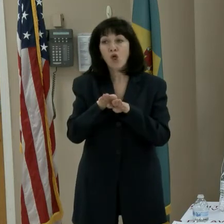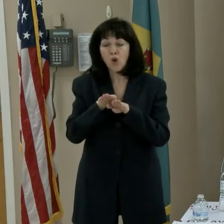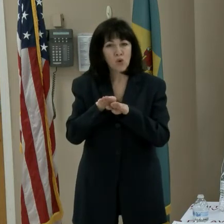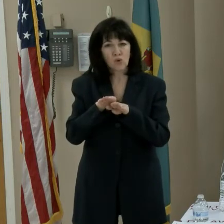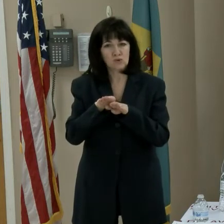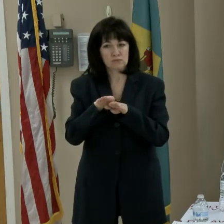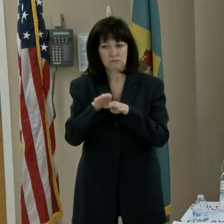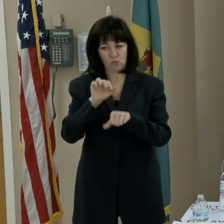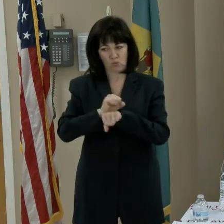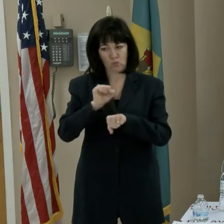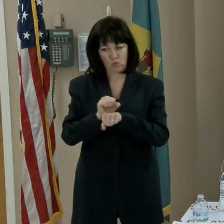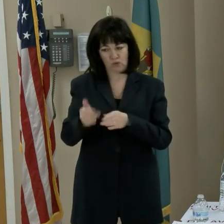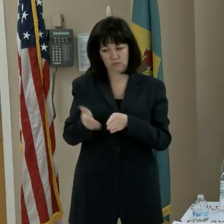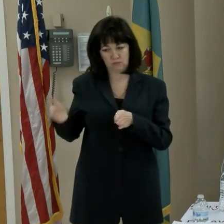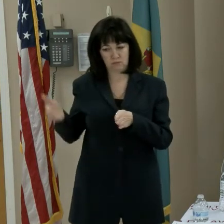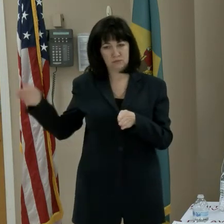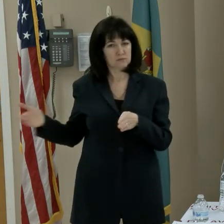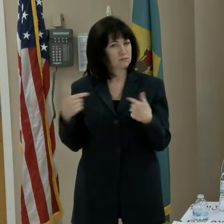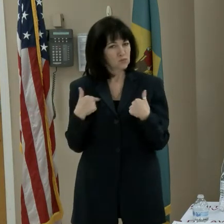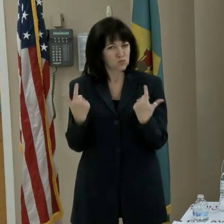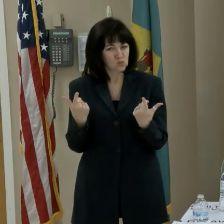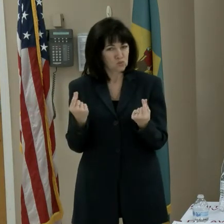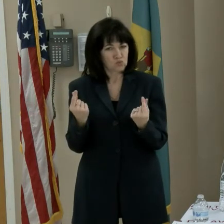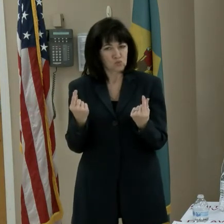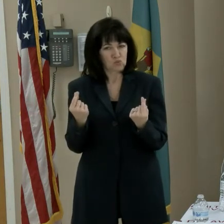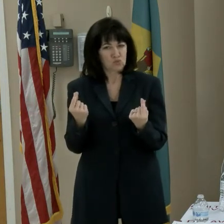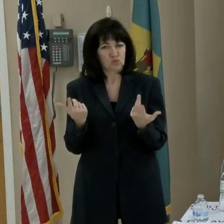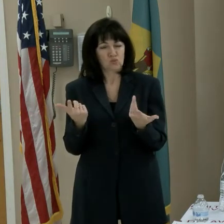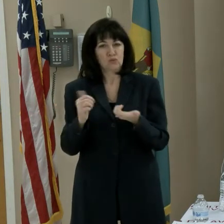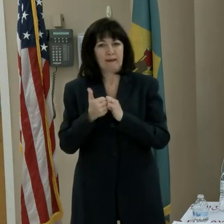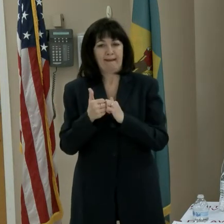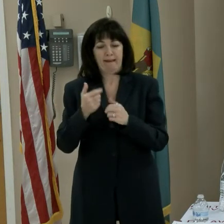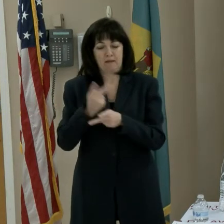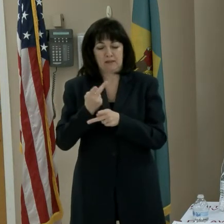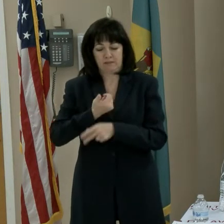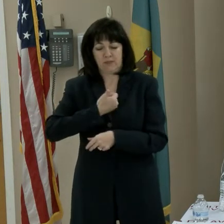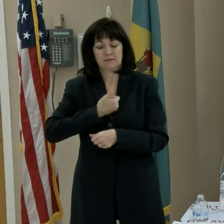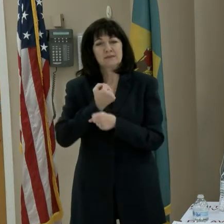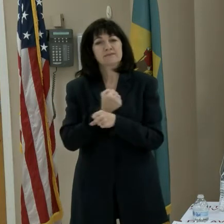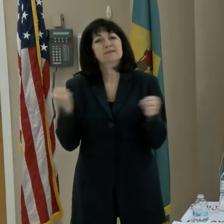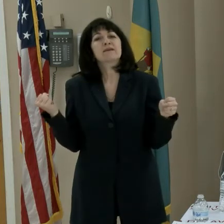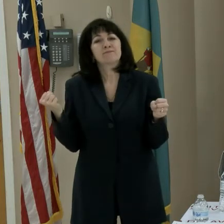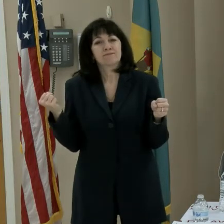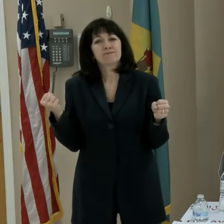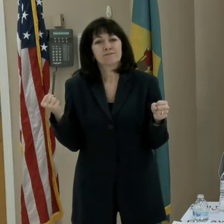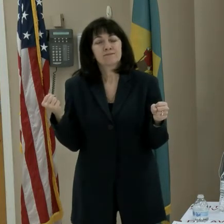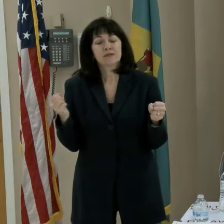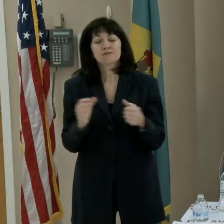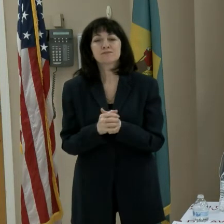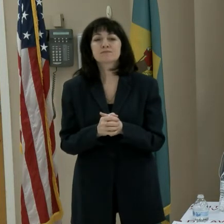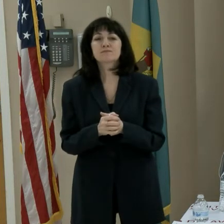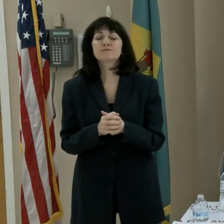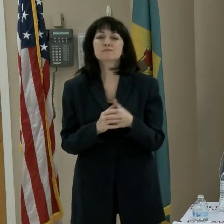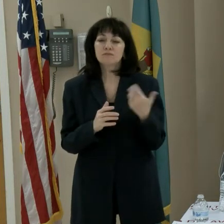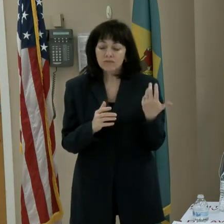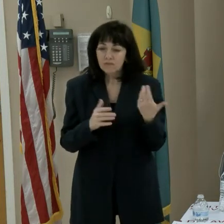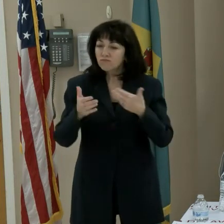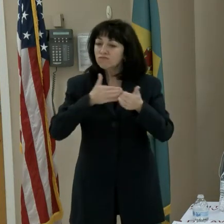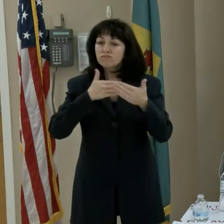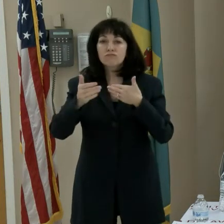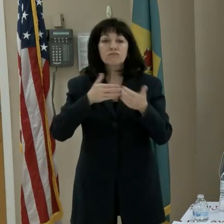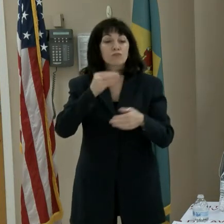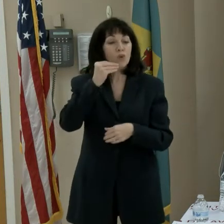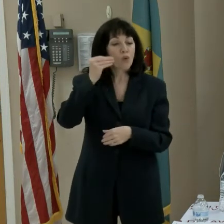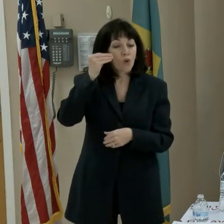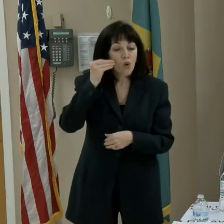some good practices that people can use to keep themselves safe? Absolutely. So we, again, whether it's at home, at the